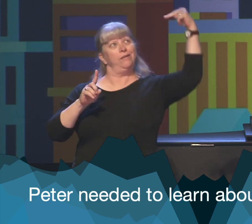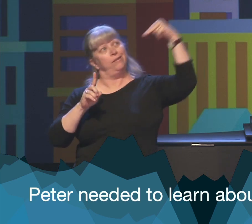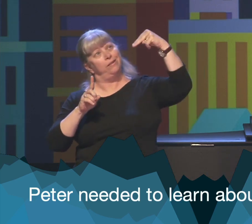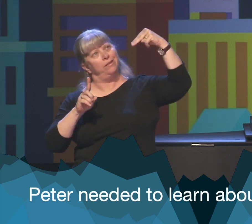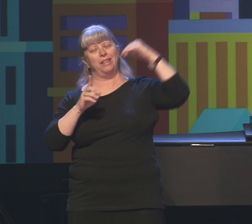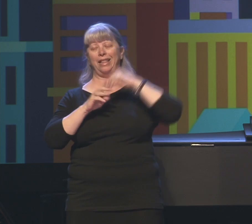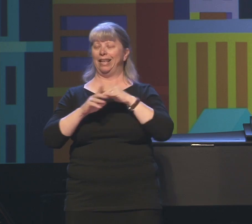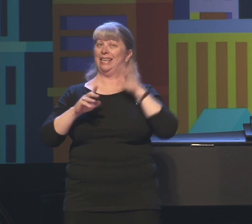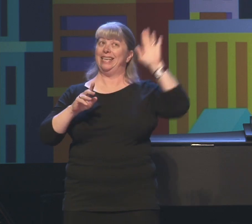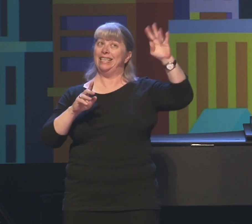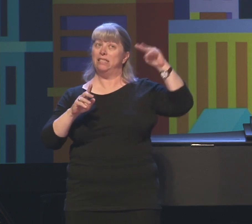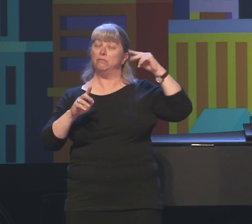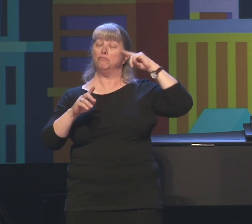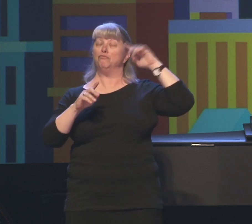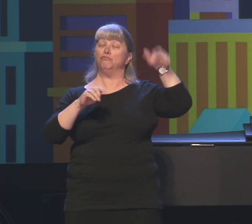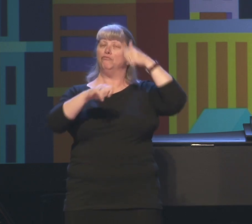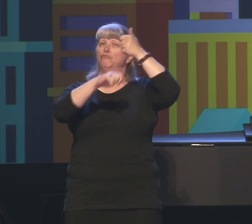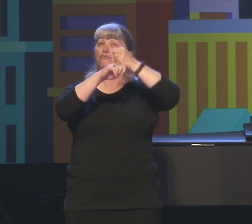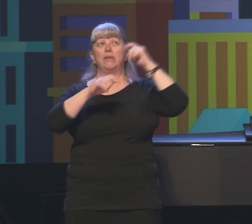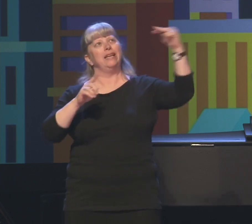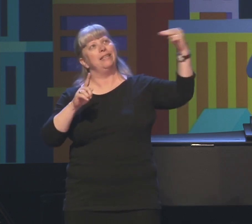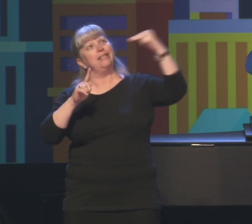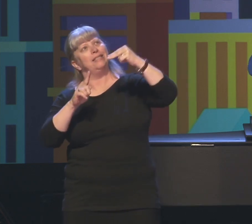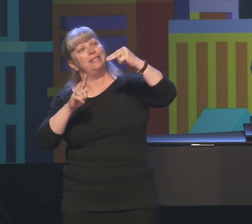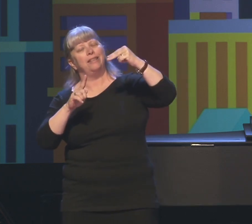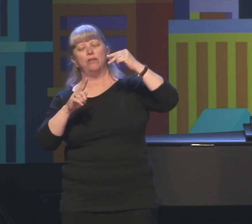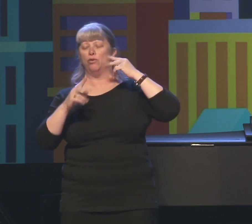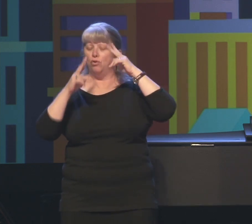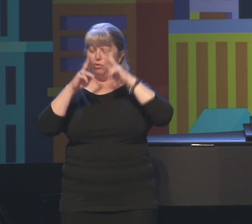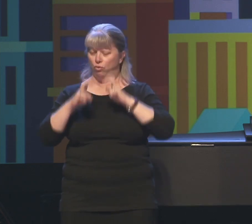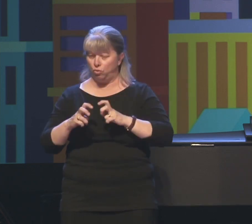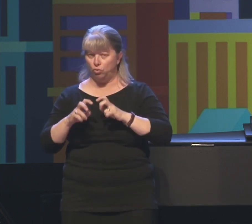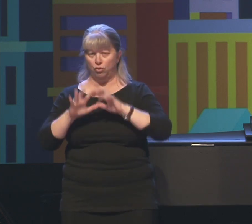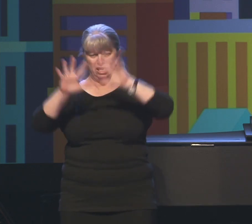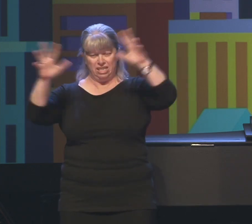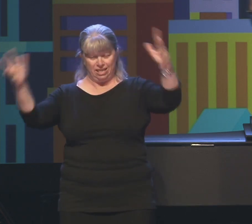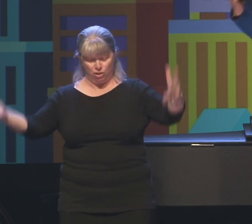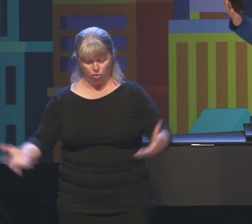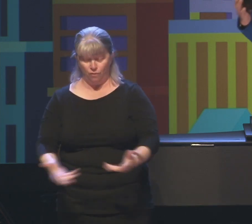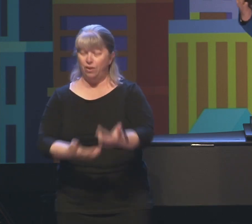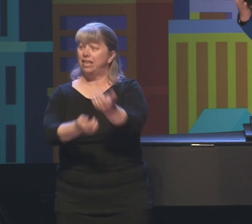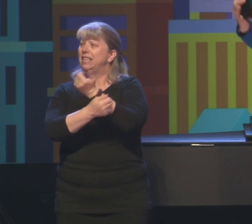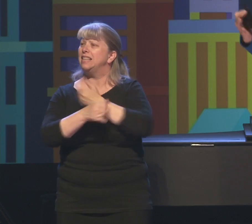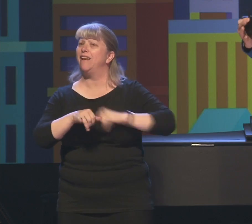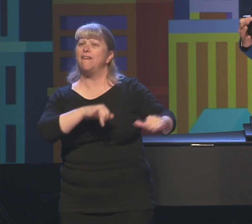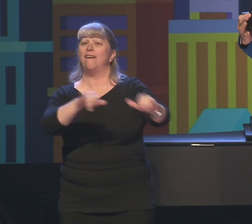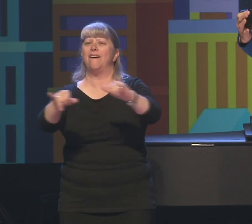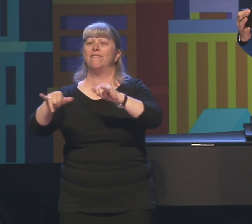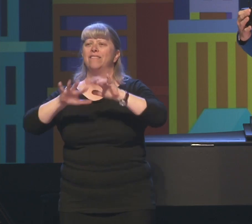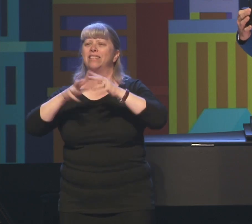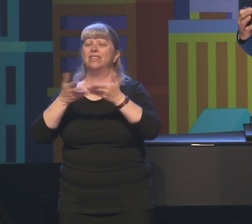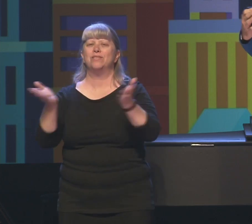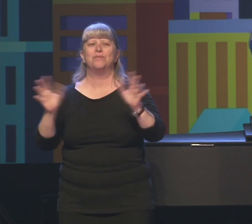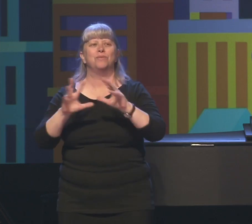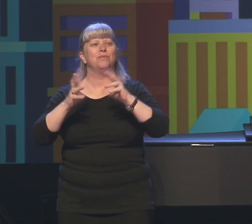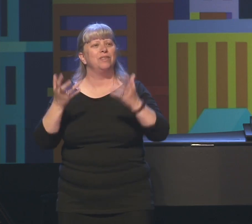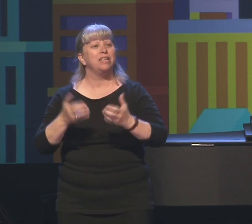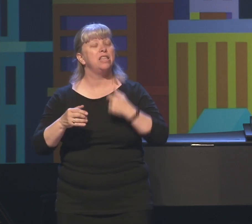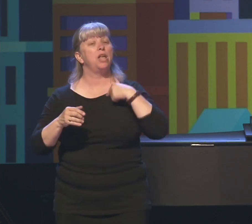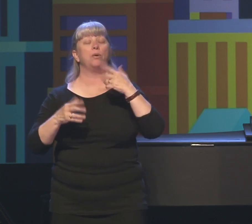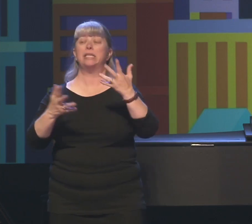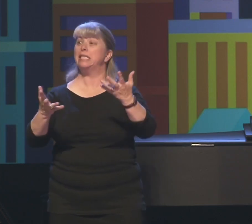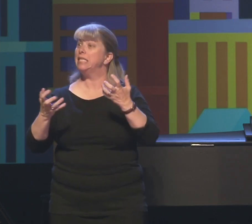divine perspective. There's a divine perspective that looks at this like universal love that's in this world, right? There's